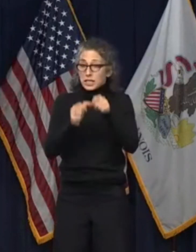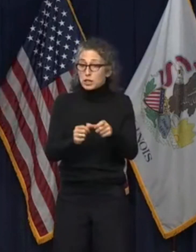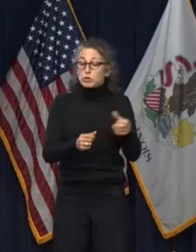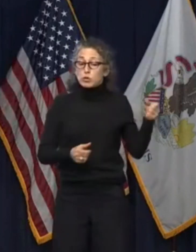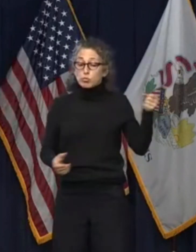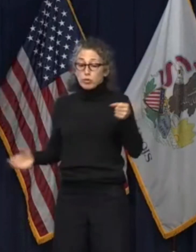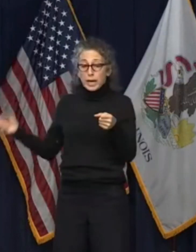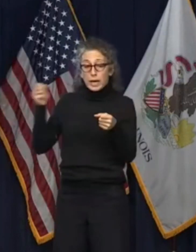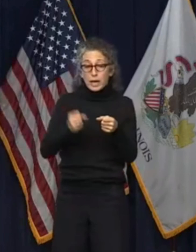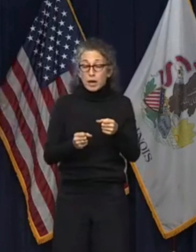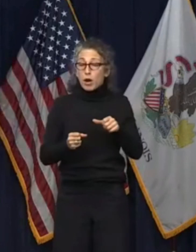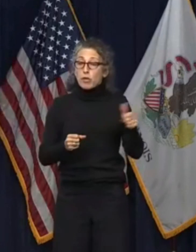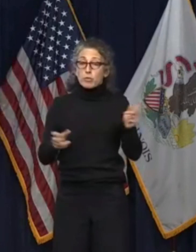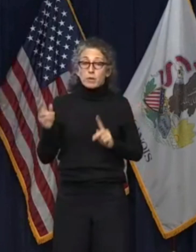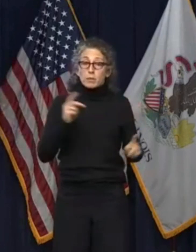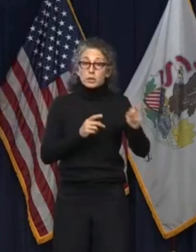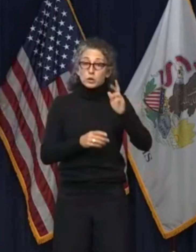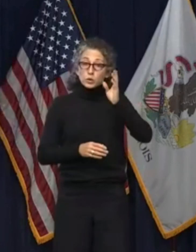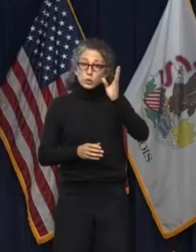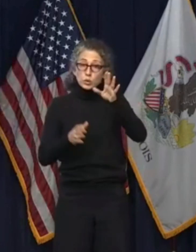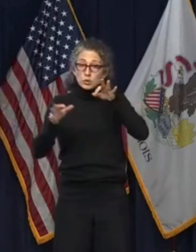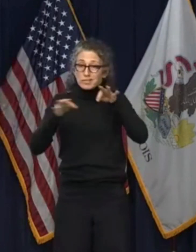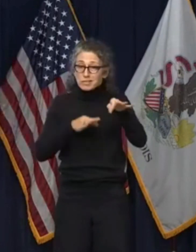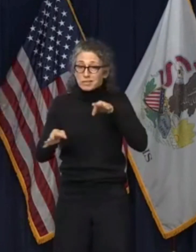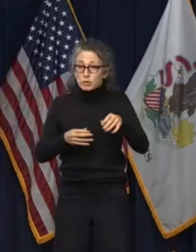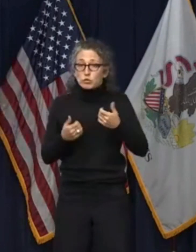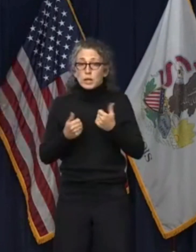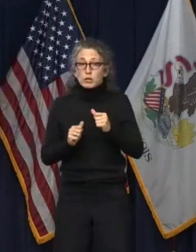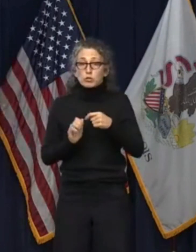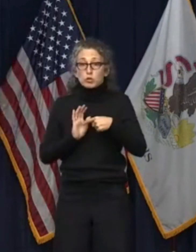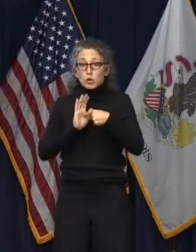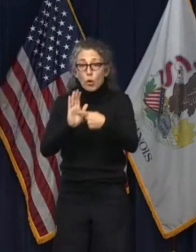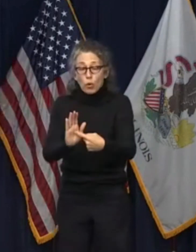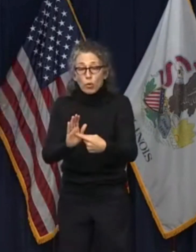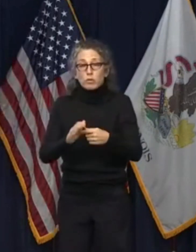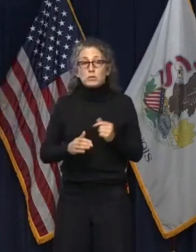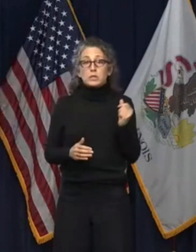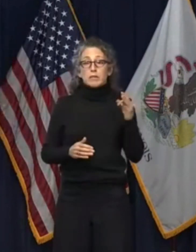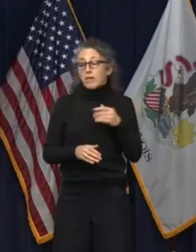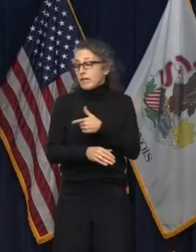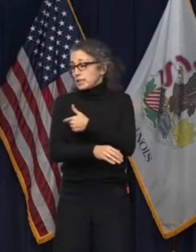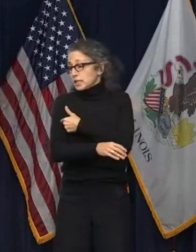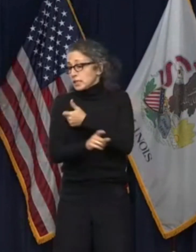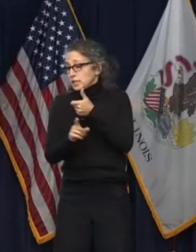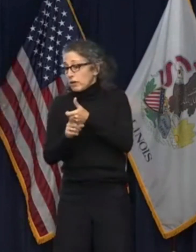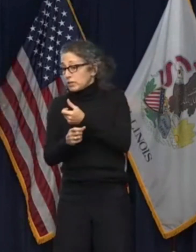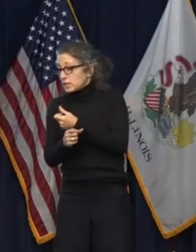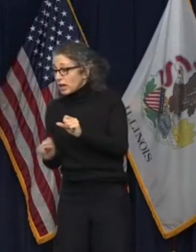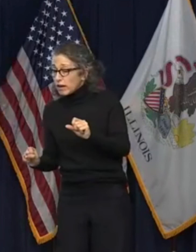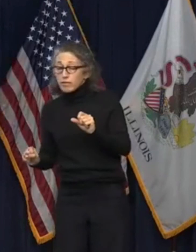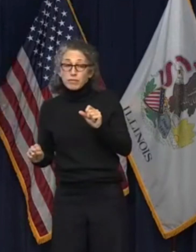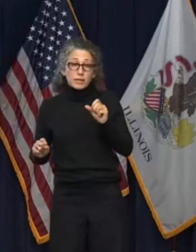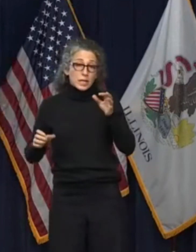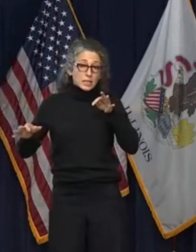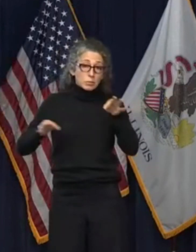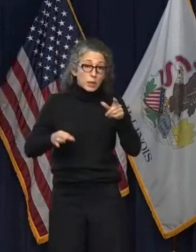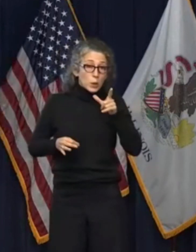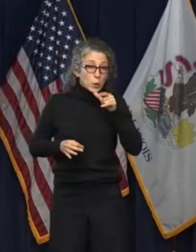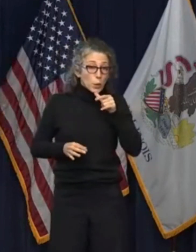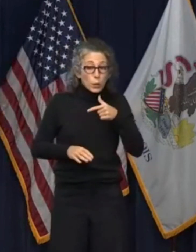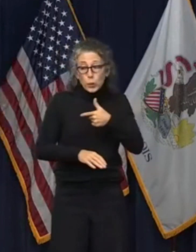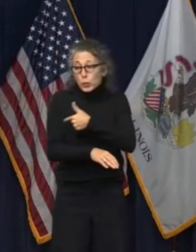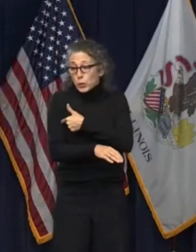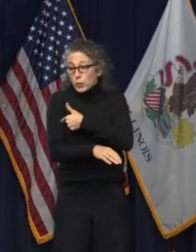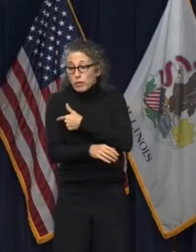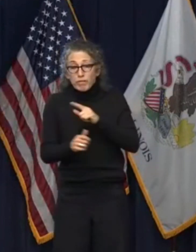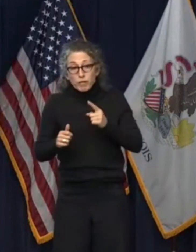make sure that people know whether this vaccine is safe and that there are various communities that are taking it. I